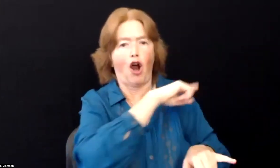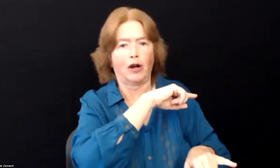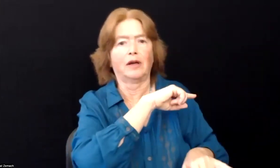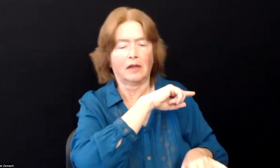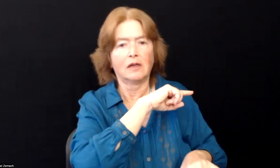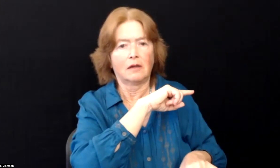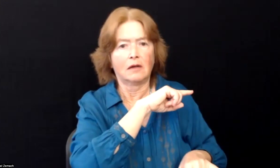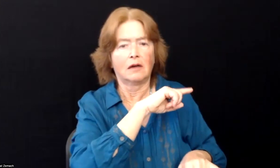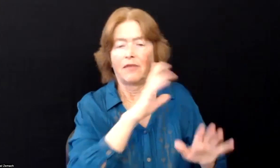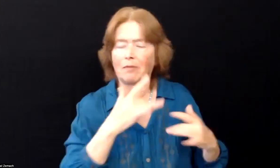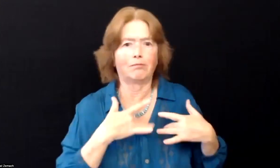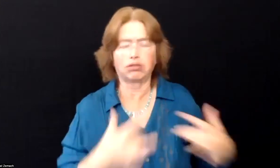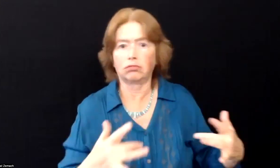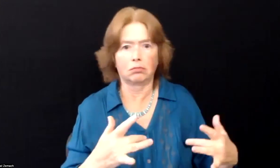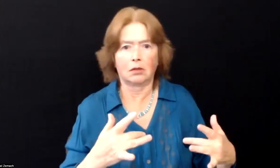the existing system.